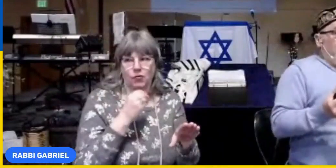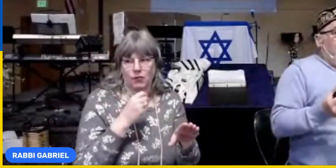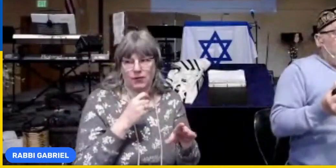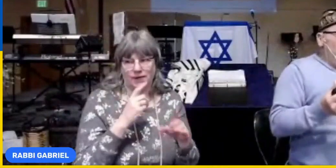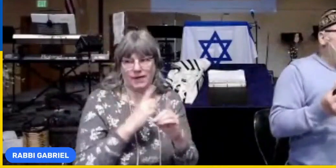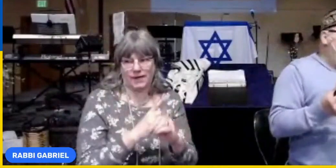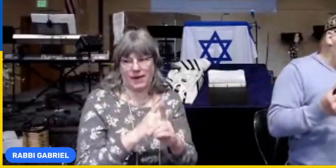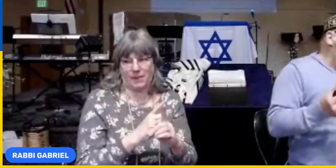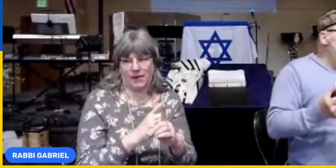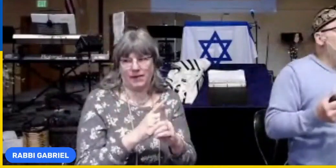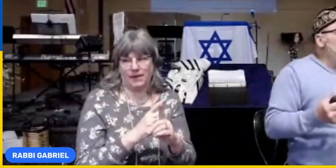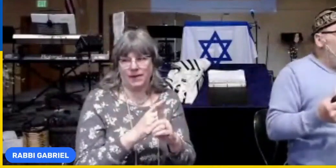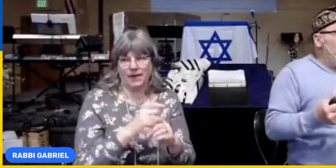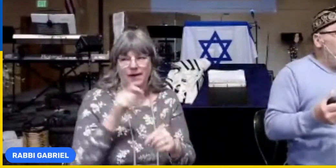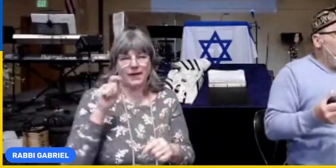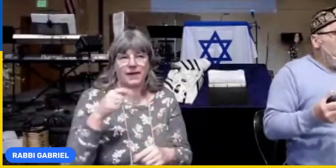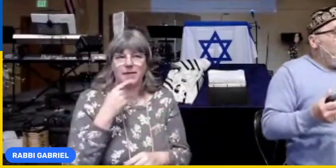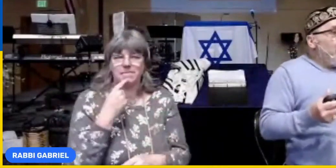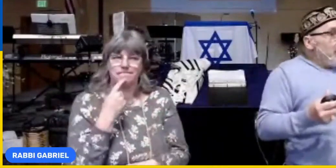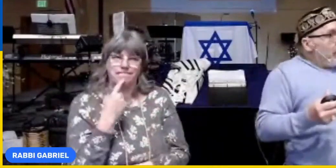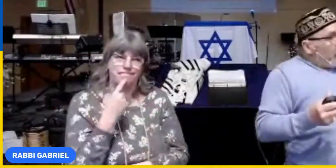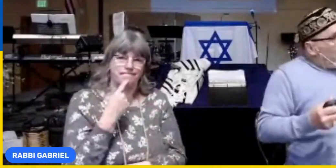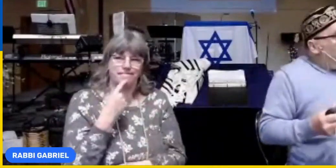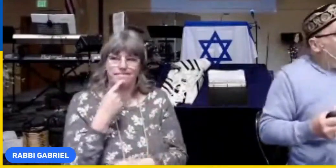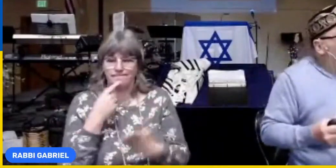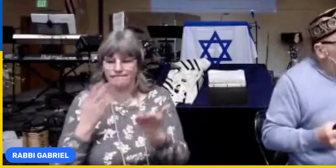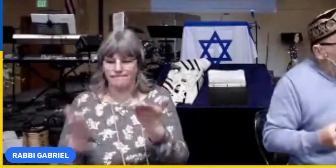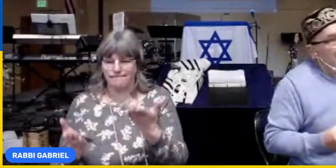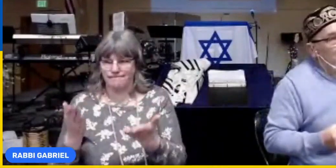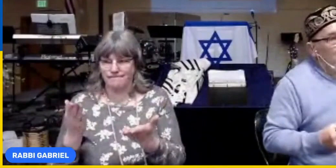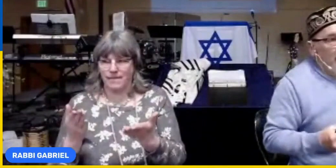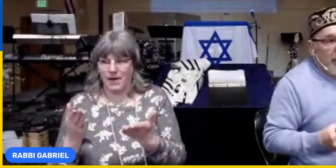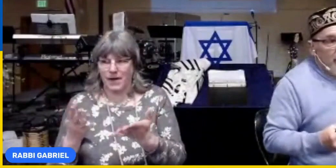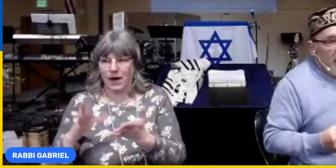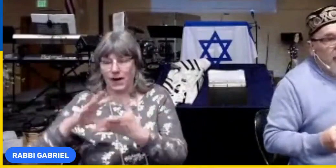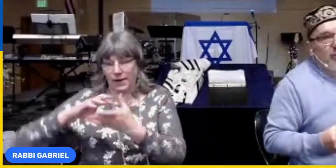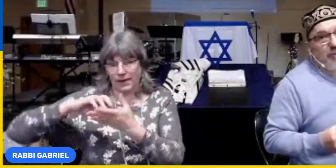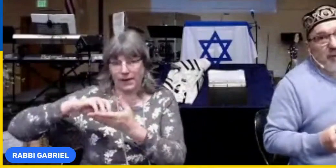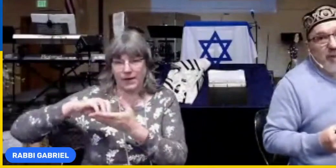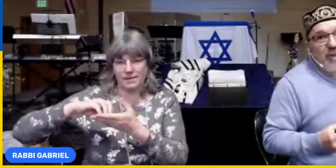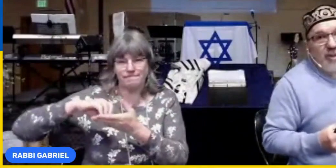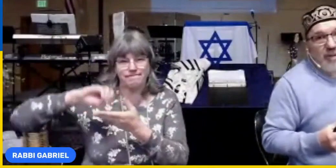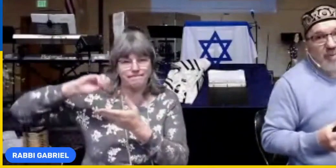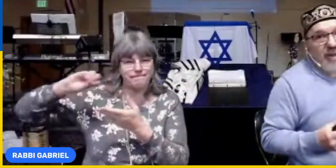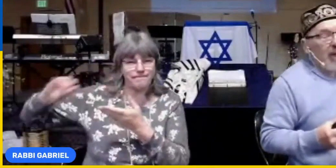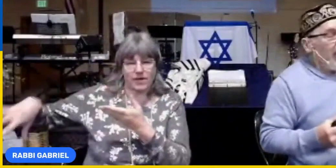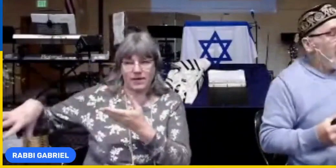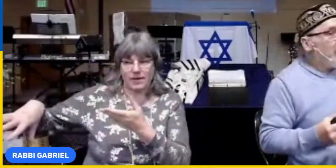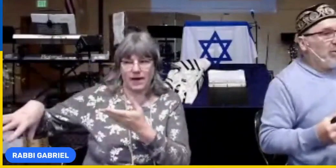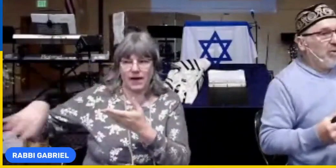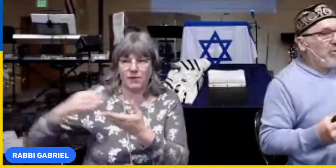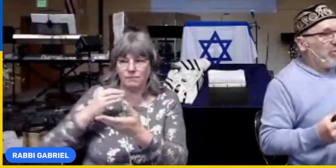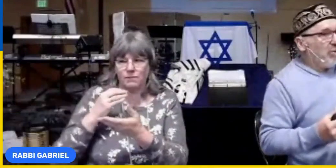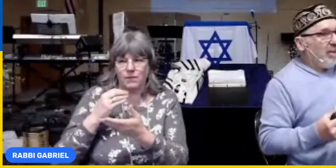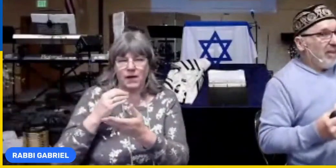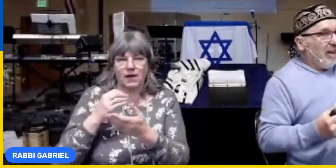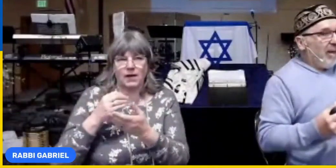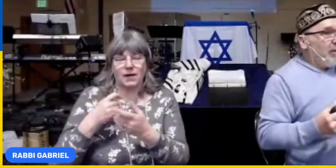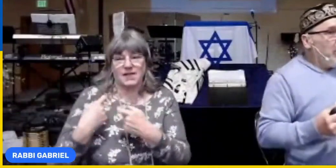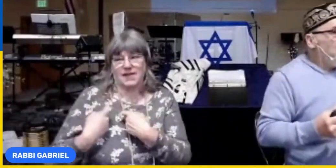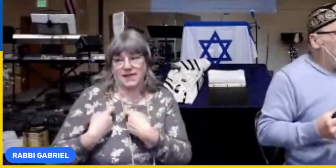to do like Moshe, who was a Jew, forsake the sins and pleasures of Egypt in order